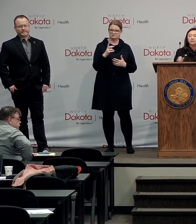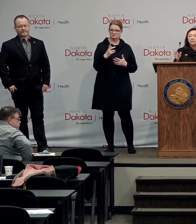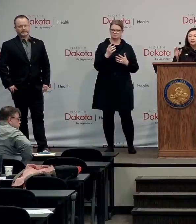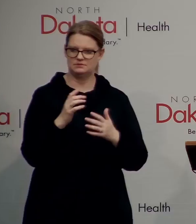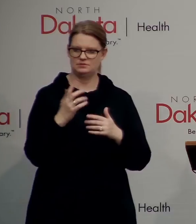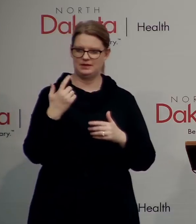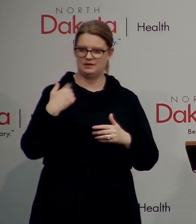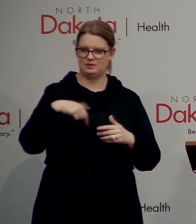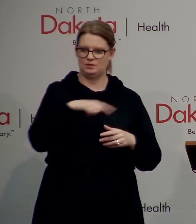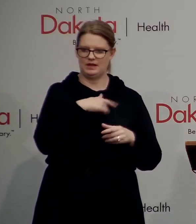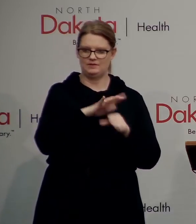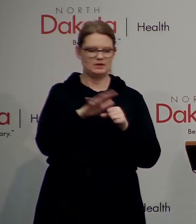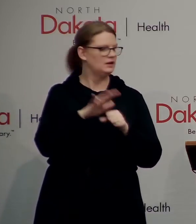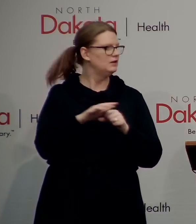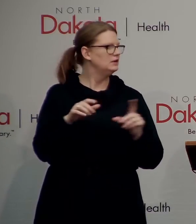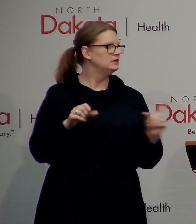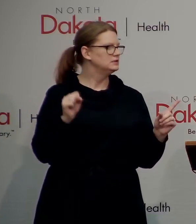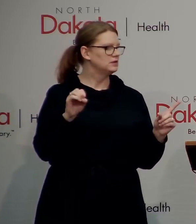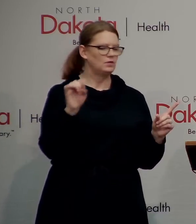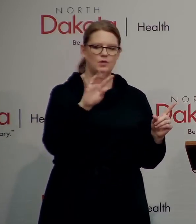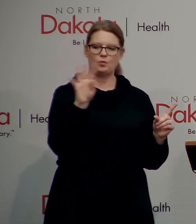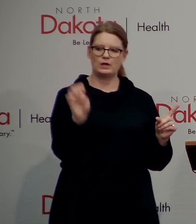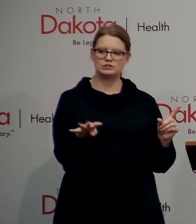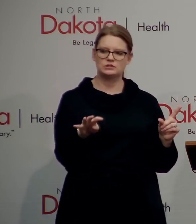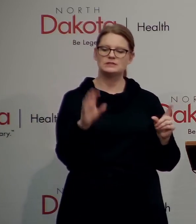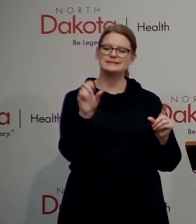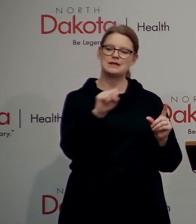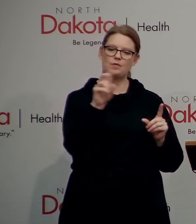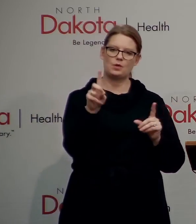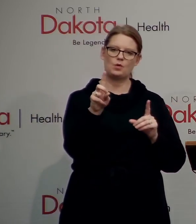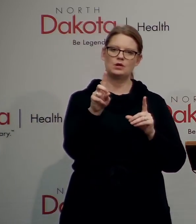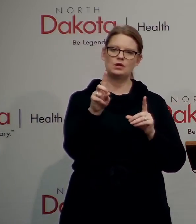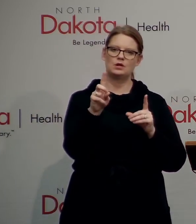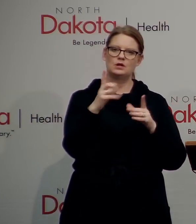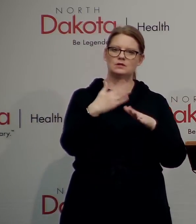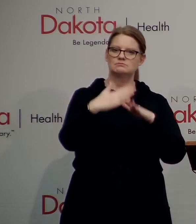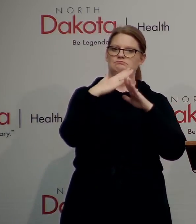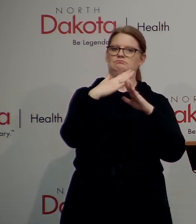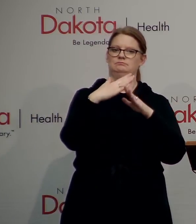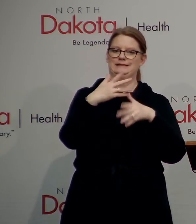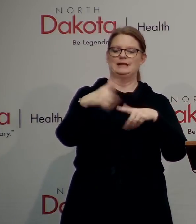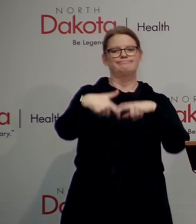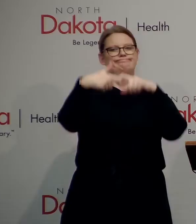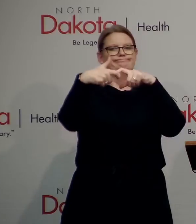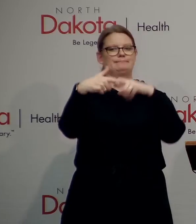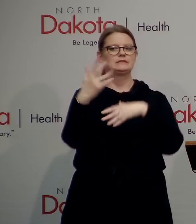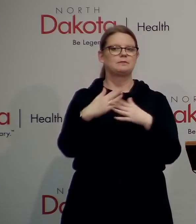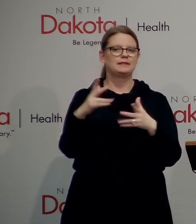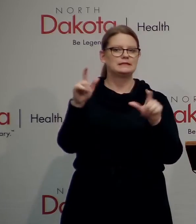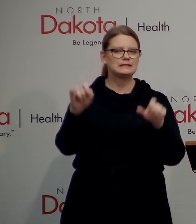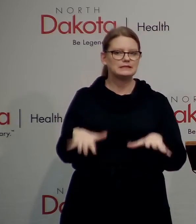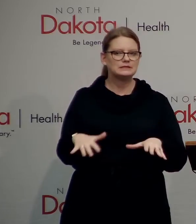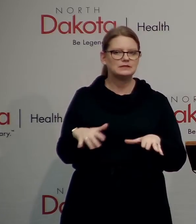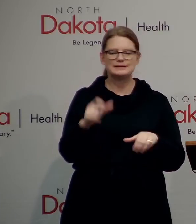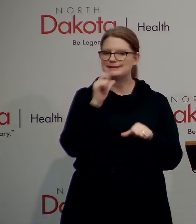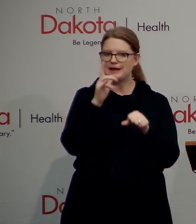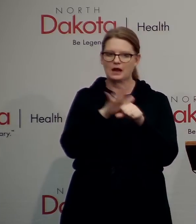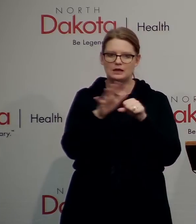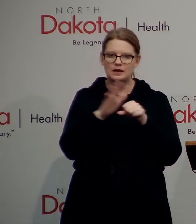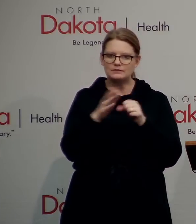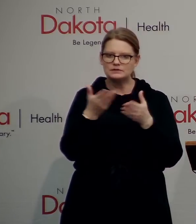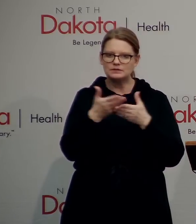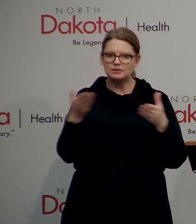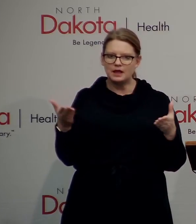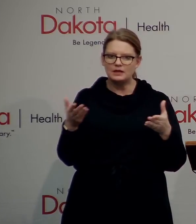department? So the question is, South Dakota halted some of their testing because of a lack of supplies